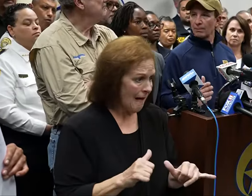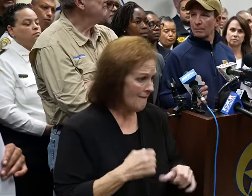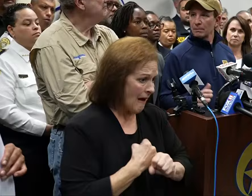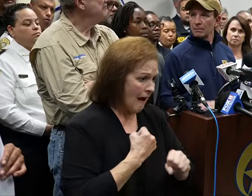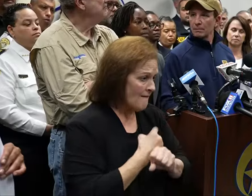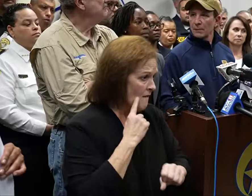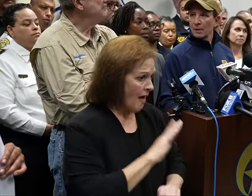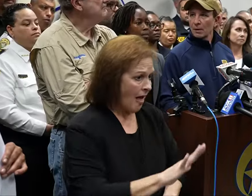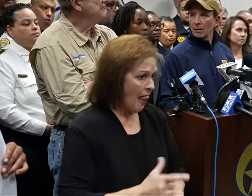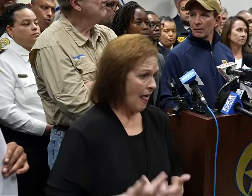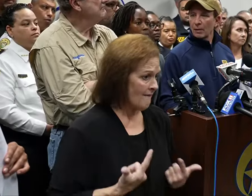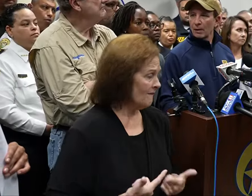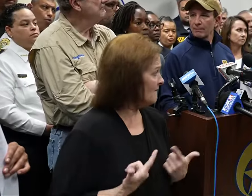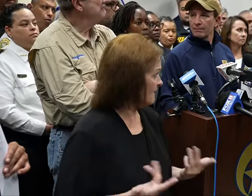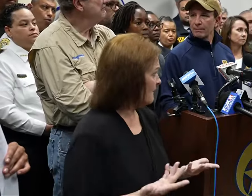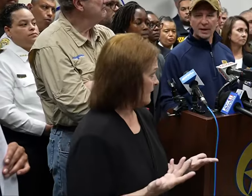or